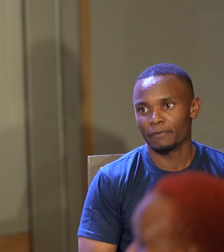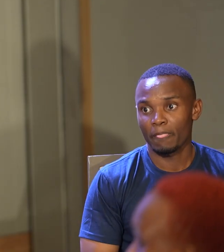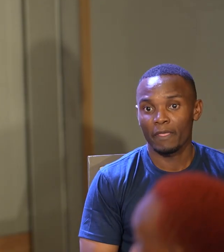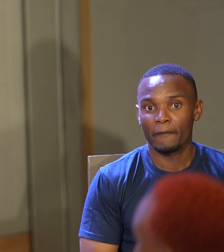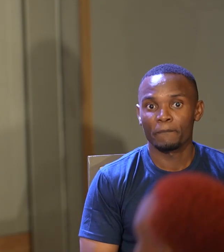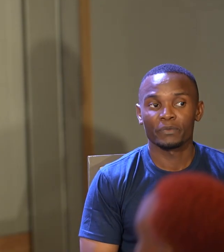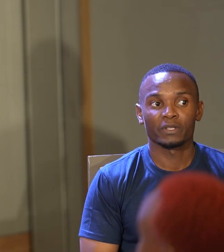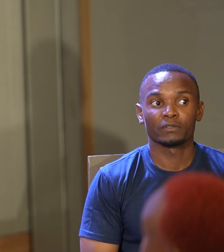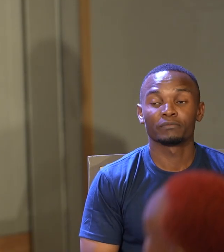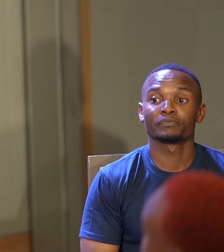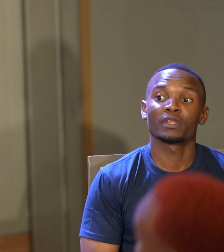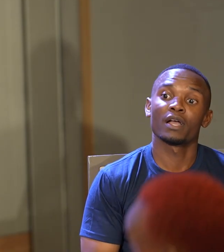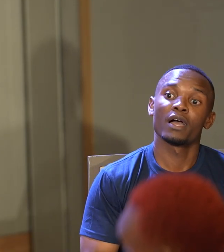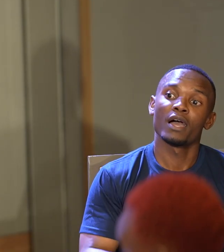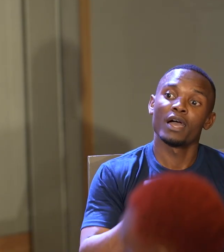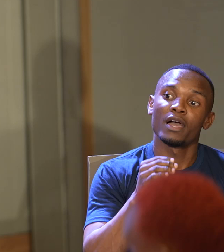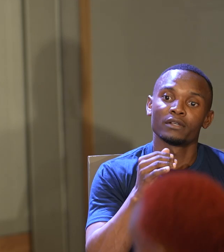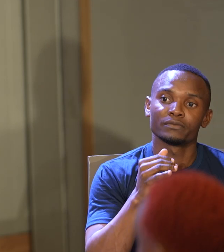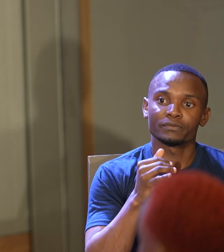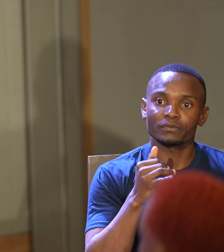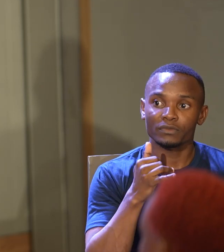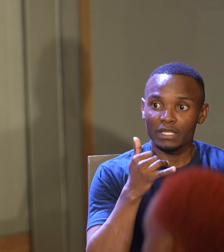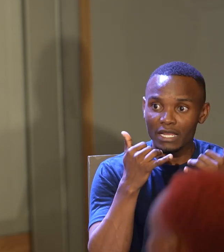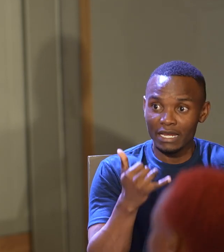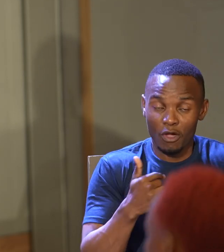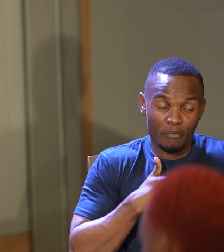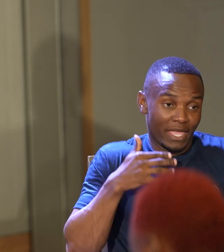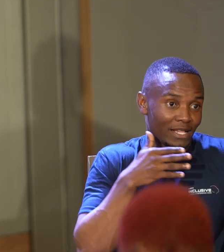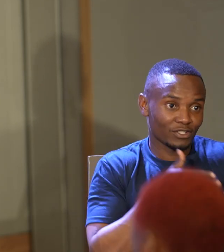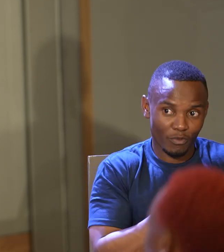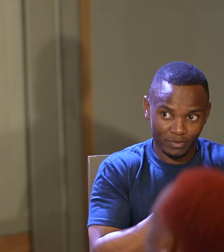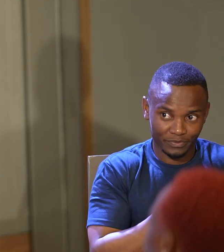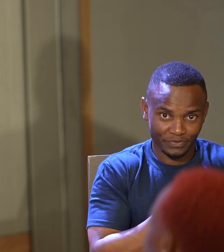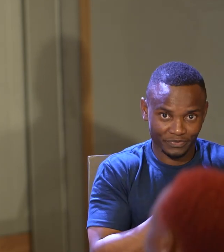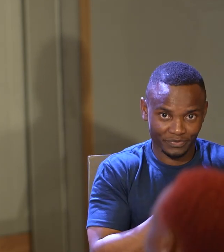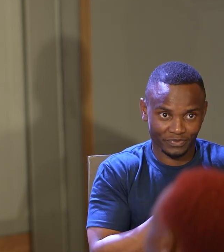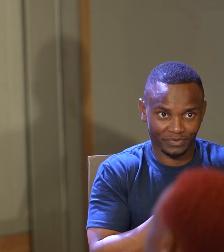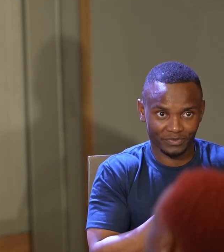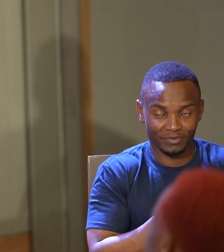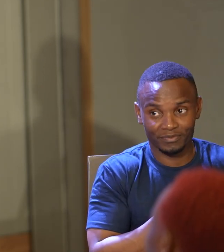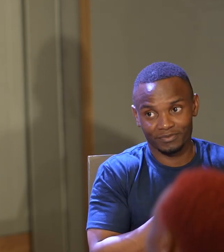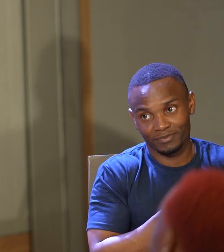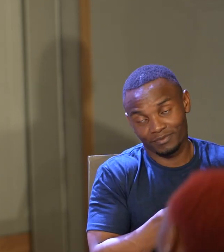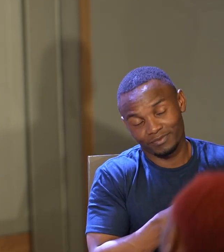And on that note, therefore, I may now stop and